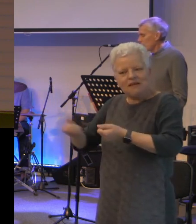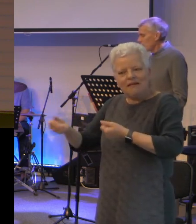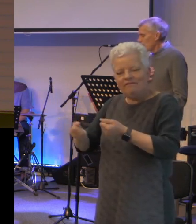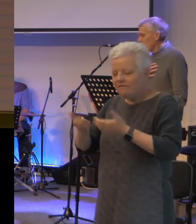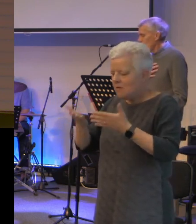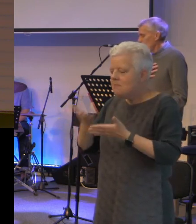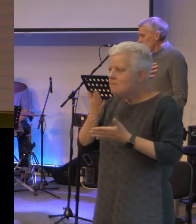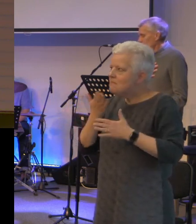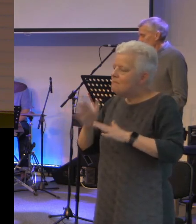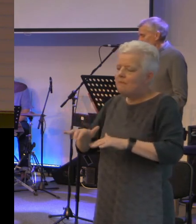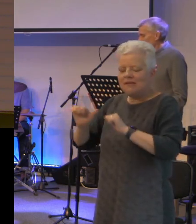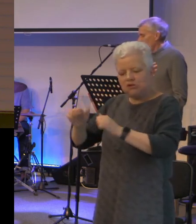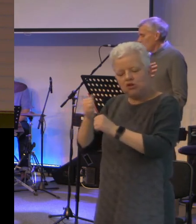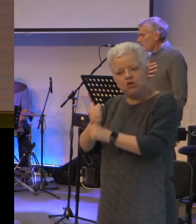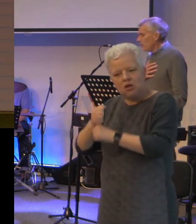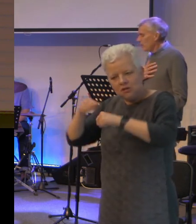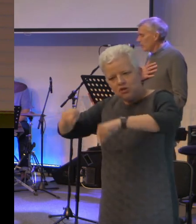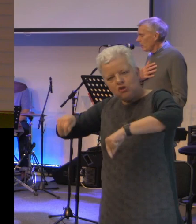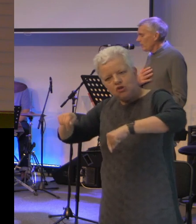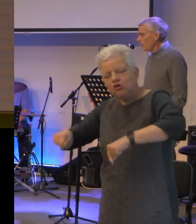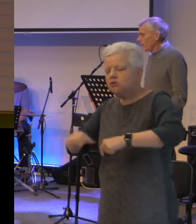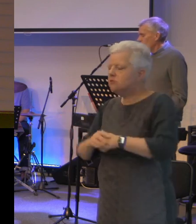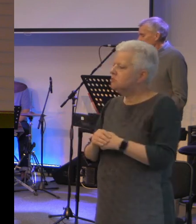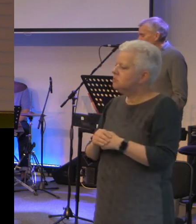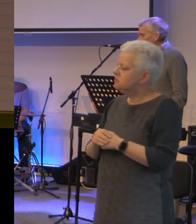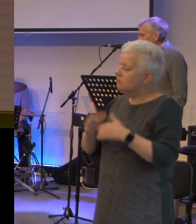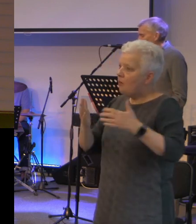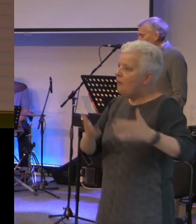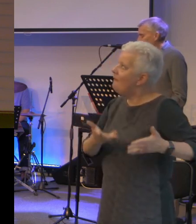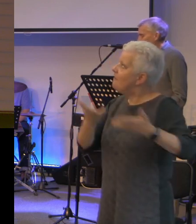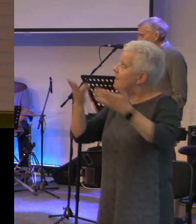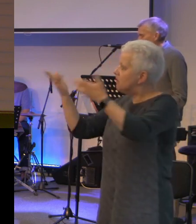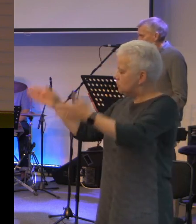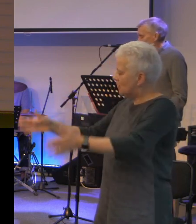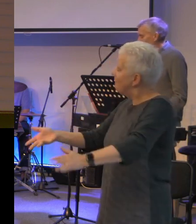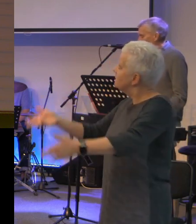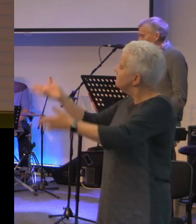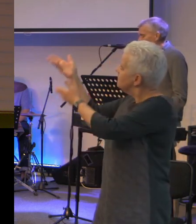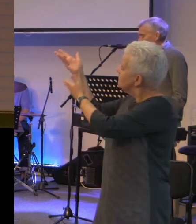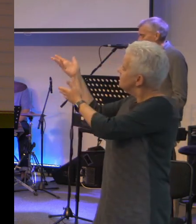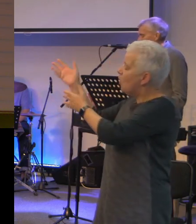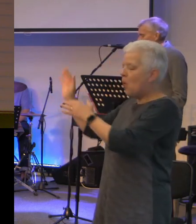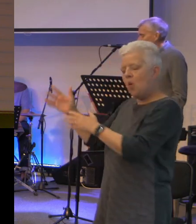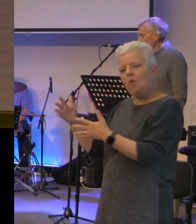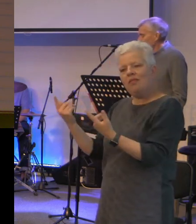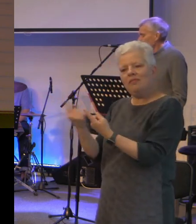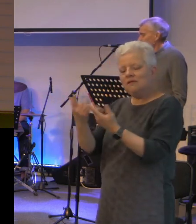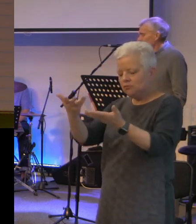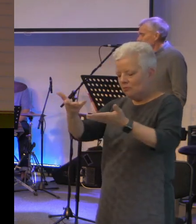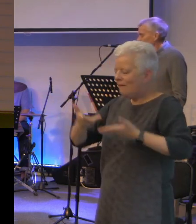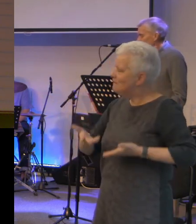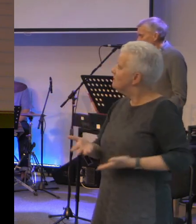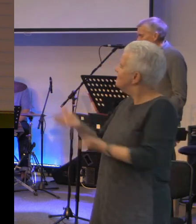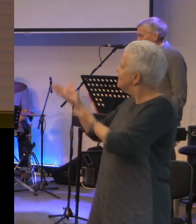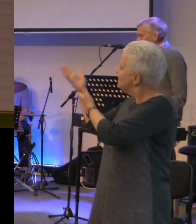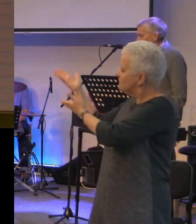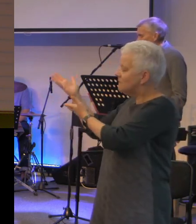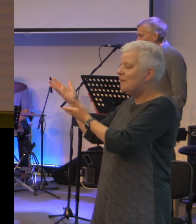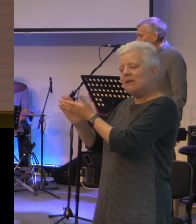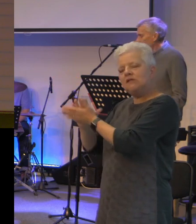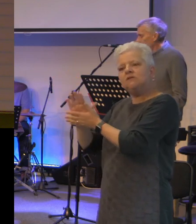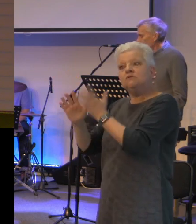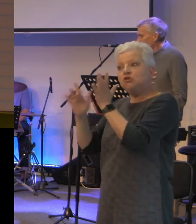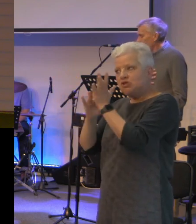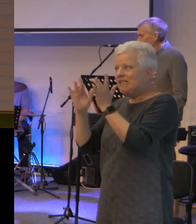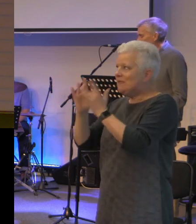this church. And Father, we offer back to you these gifts and all the gifts that you've given, that Jesus may be high